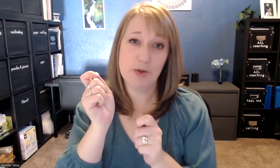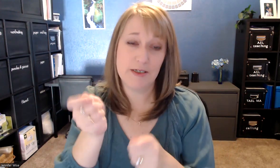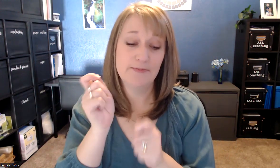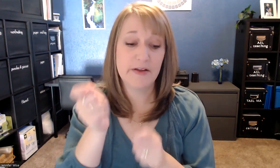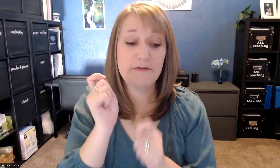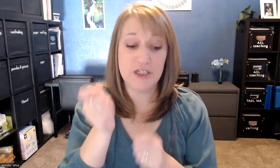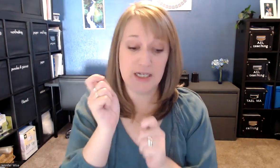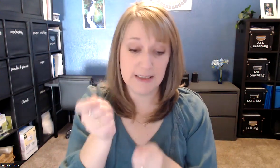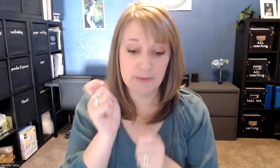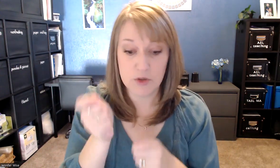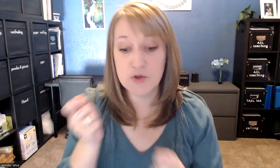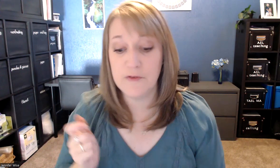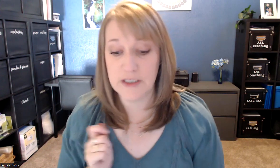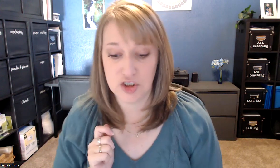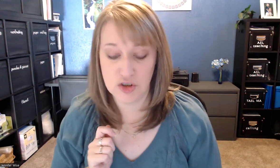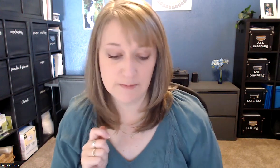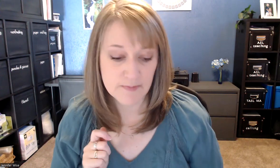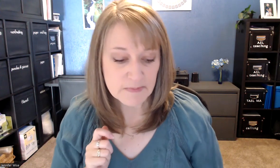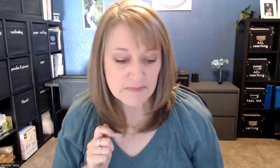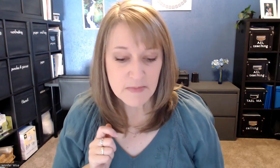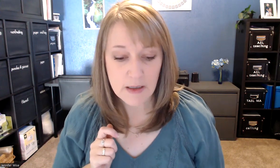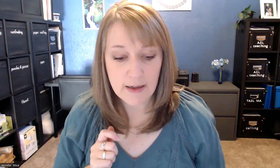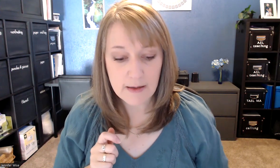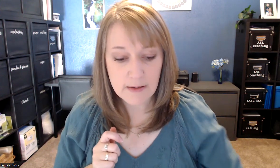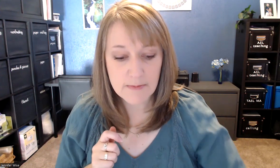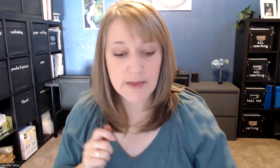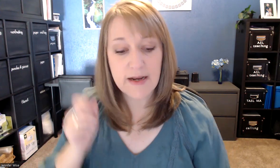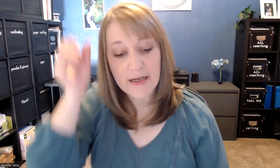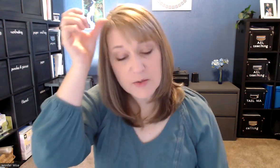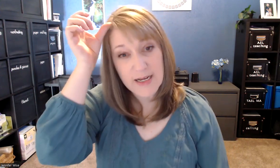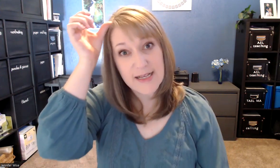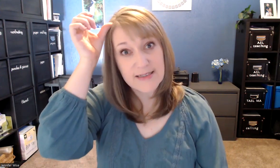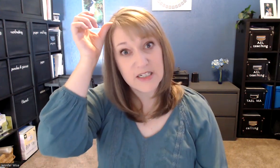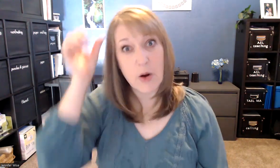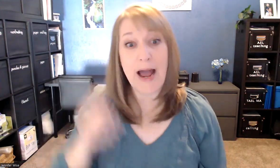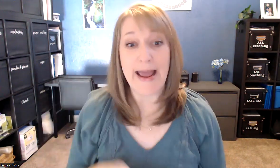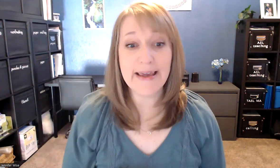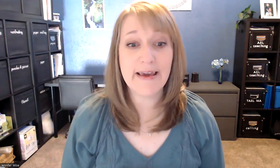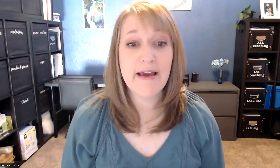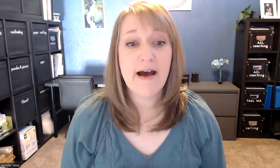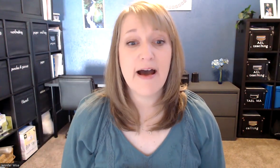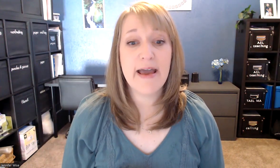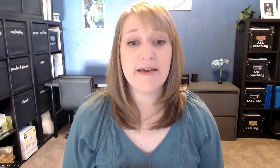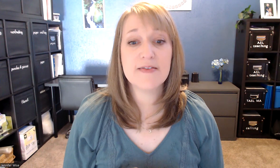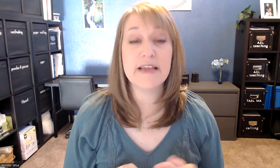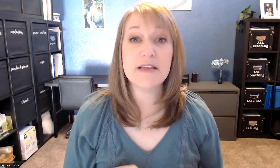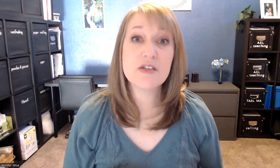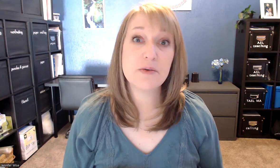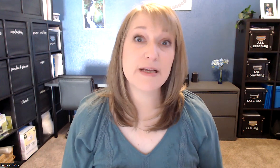book, fishing or to fish. The next one is to hike. I have seen this two ways